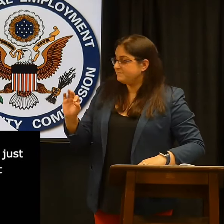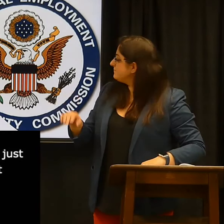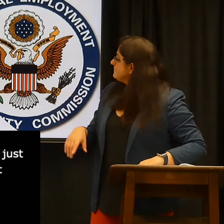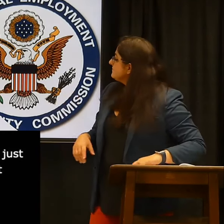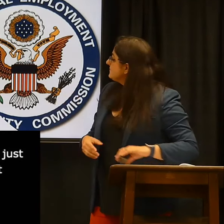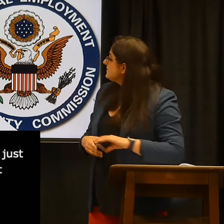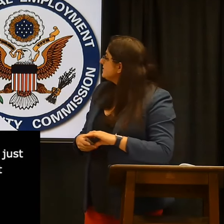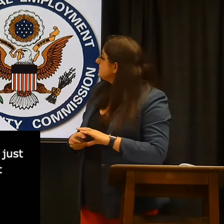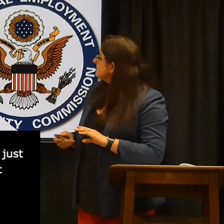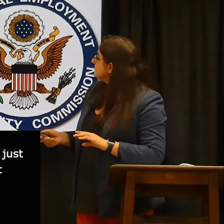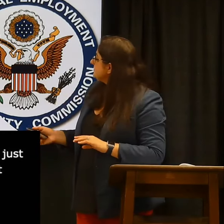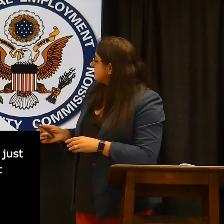Okay?